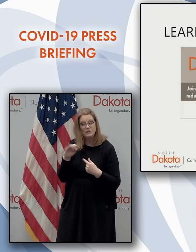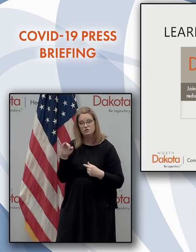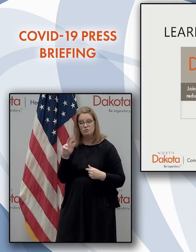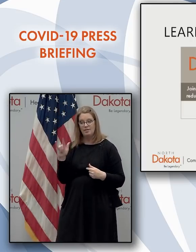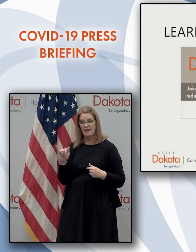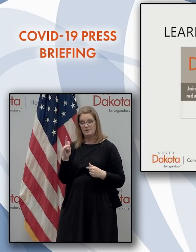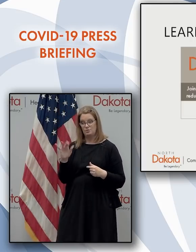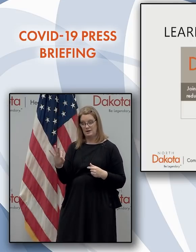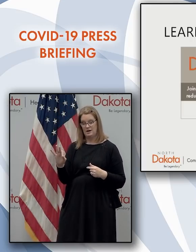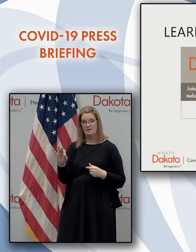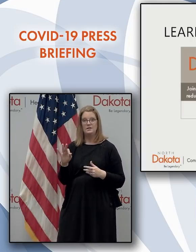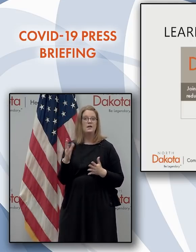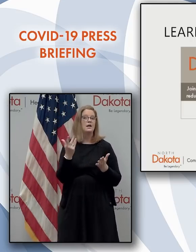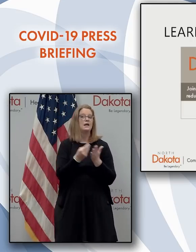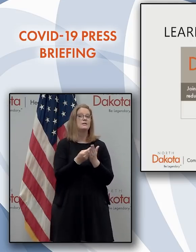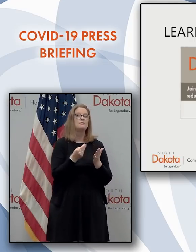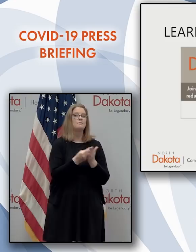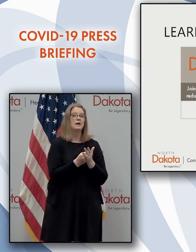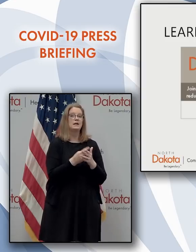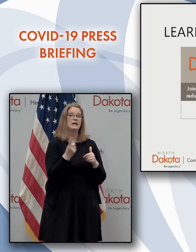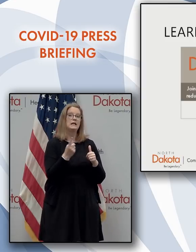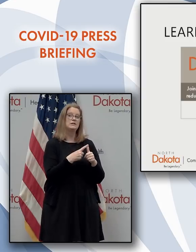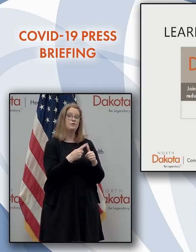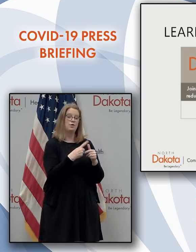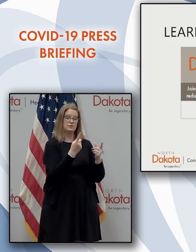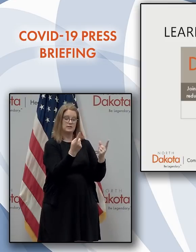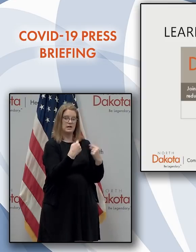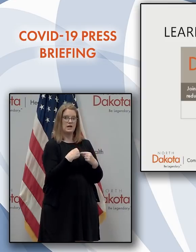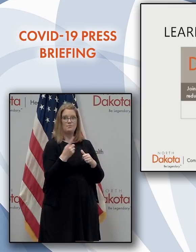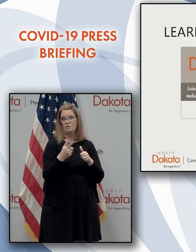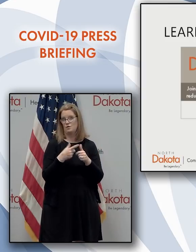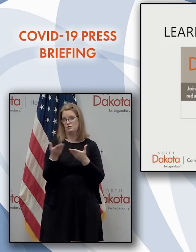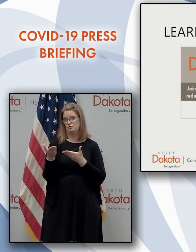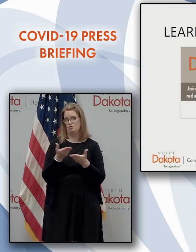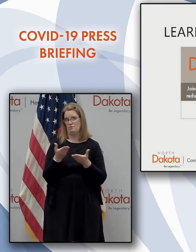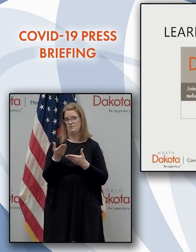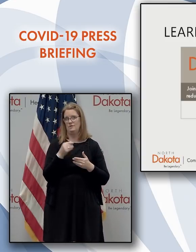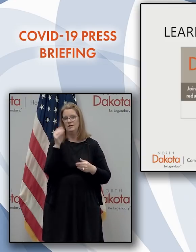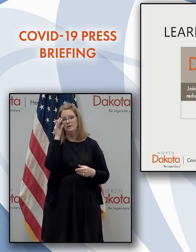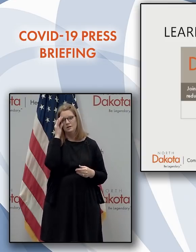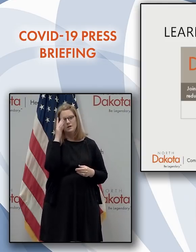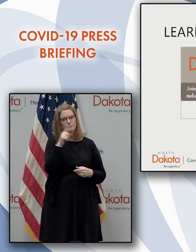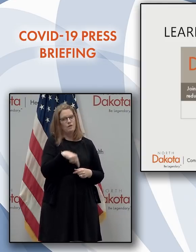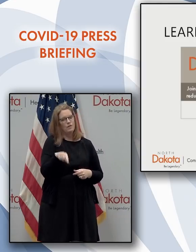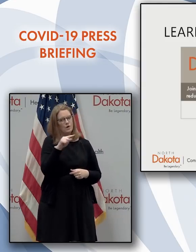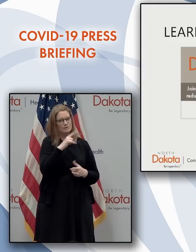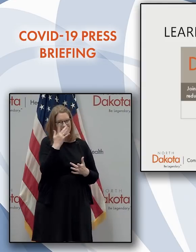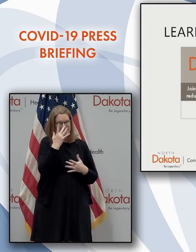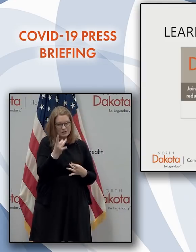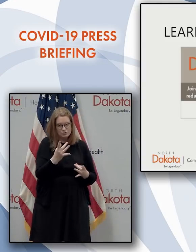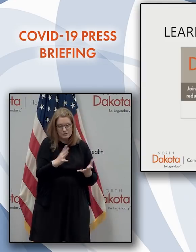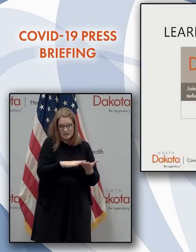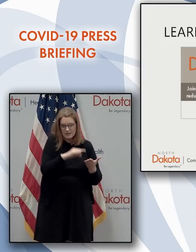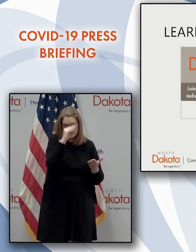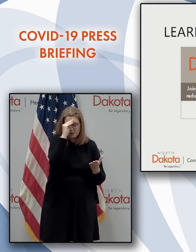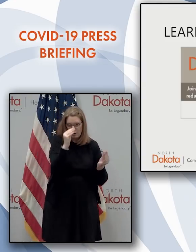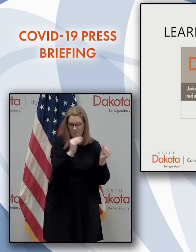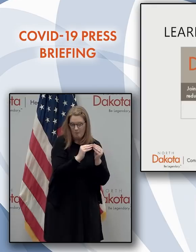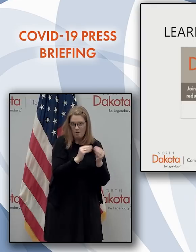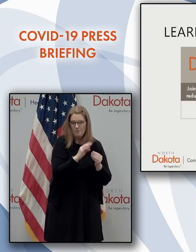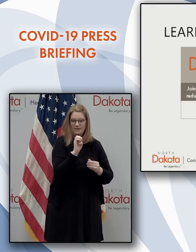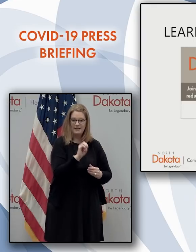29th, and the funding is first come, first serve for qualified applications. For those interested in learning more about the